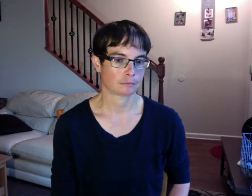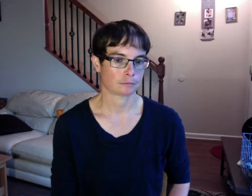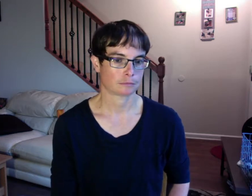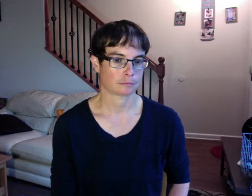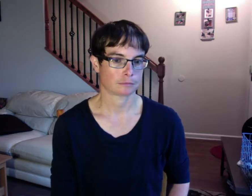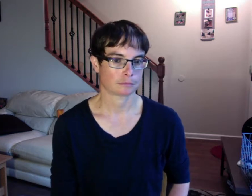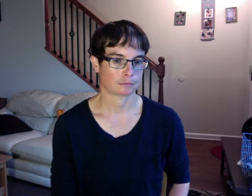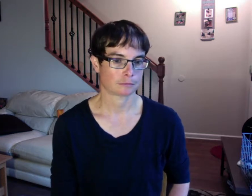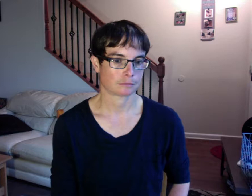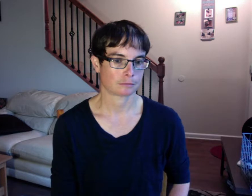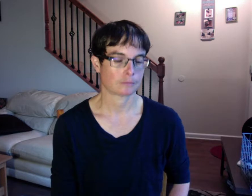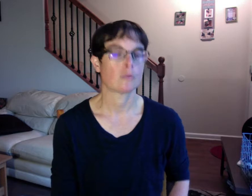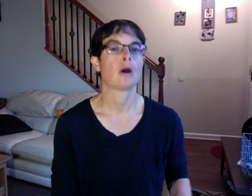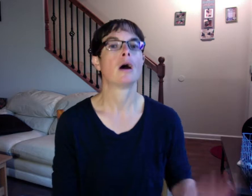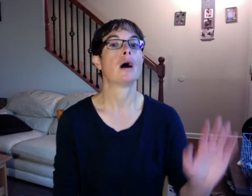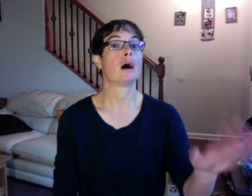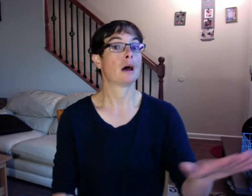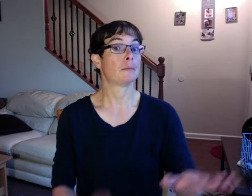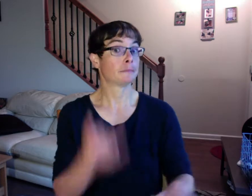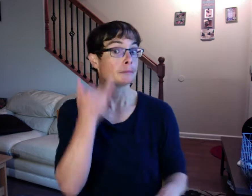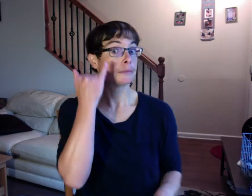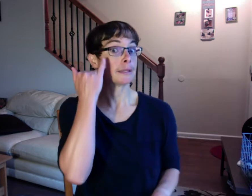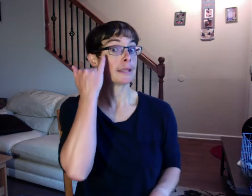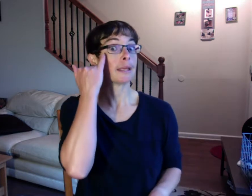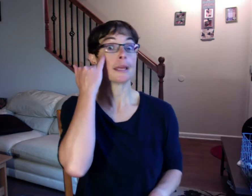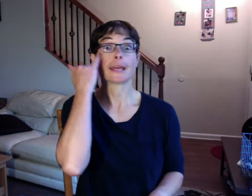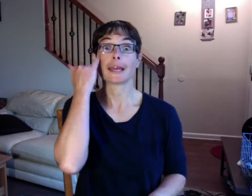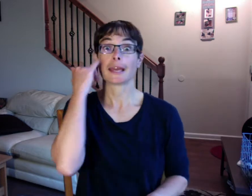Take notes if you need to. So there's a place.